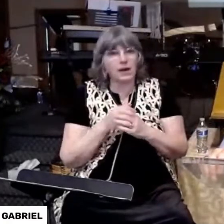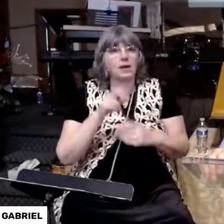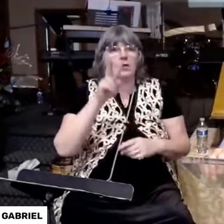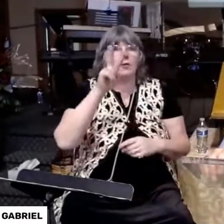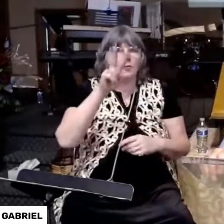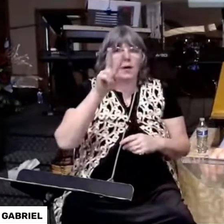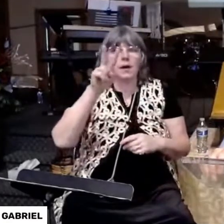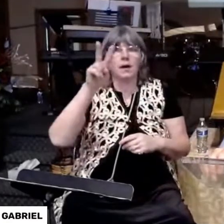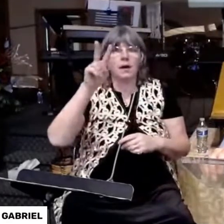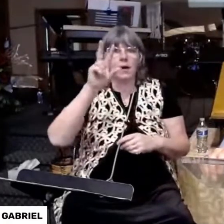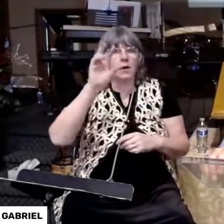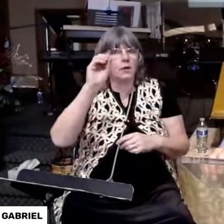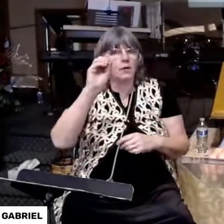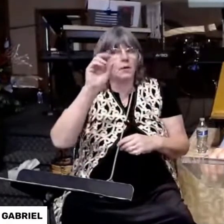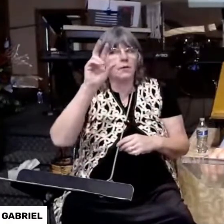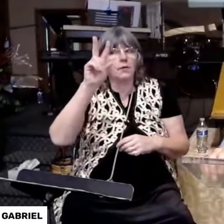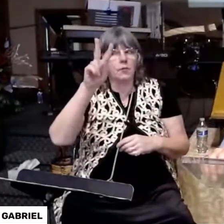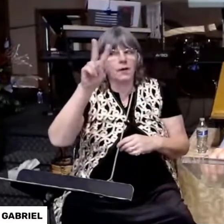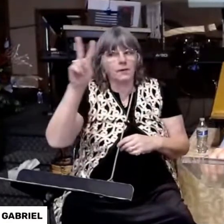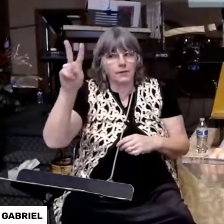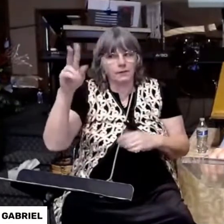2022?